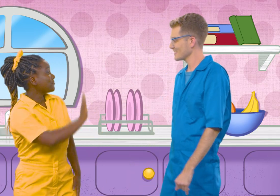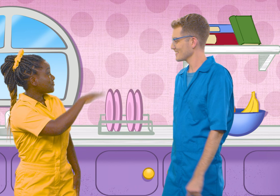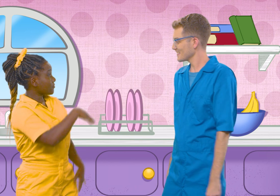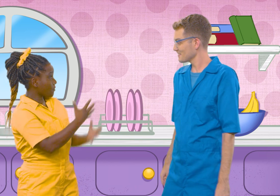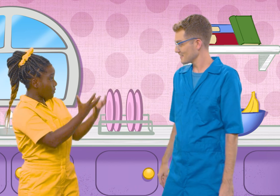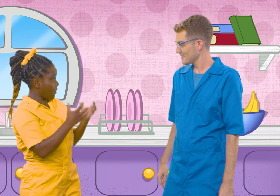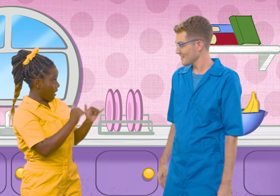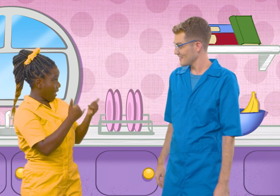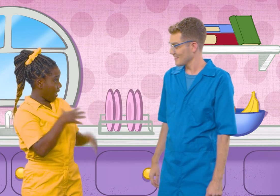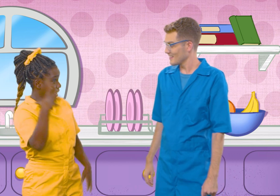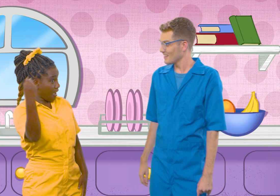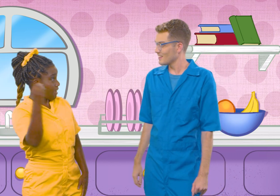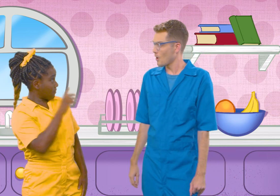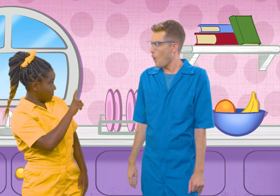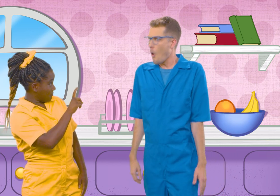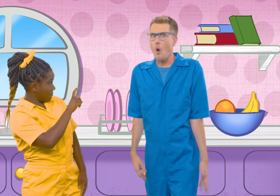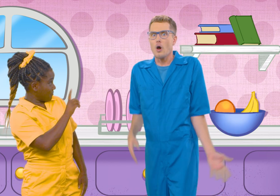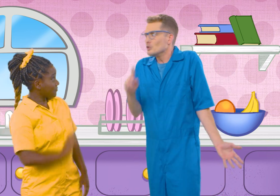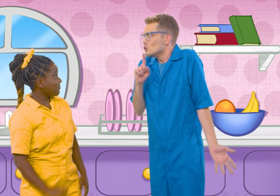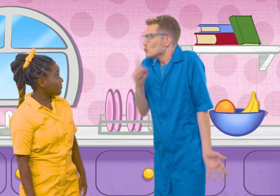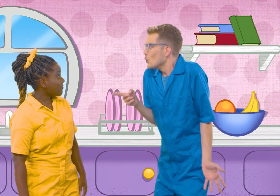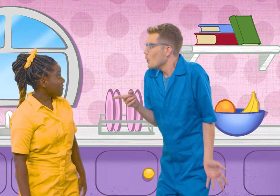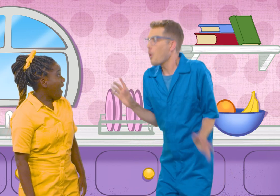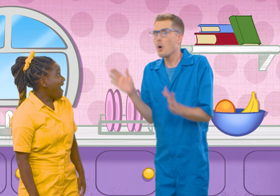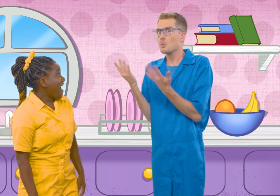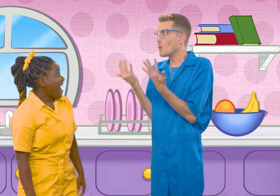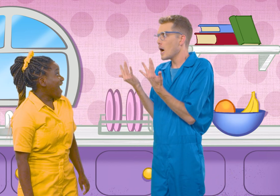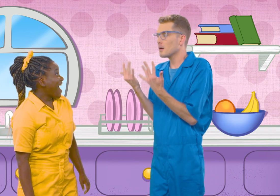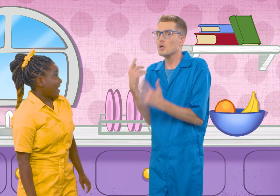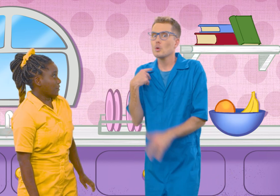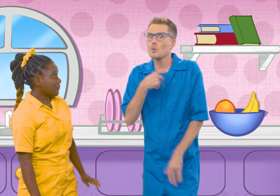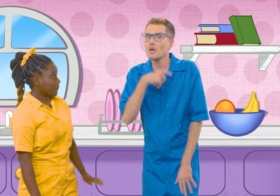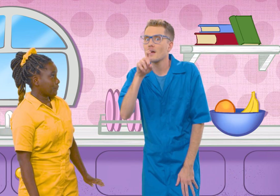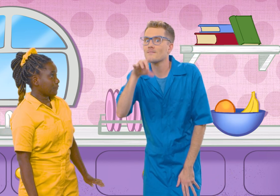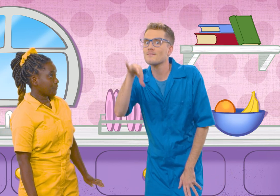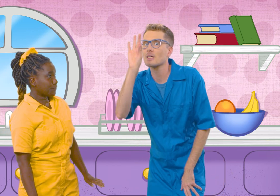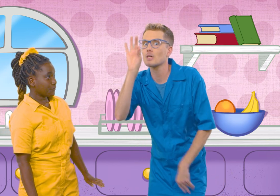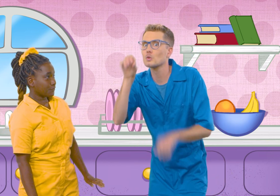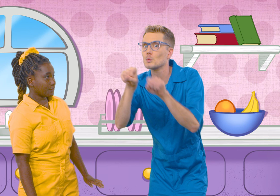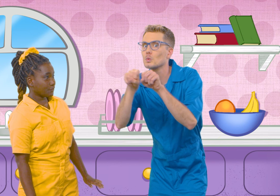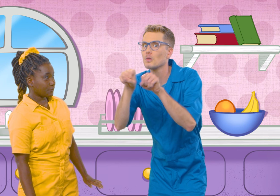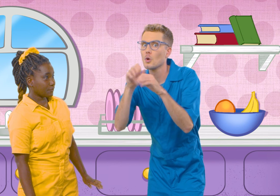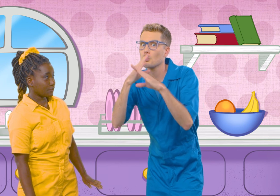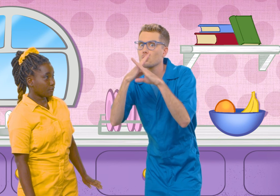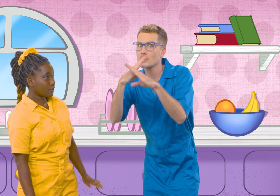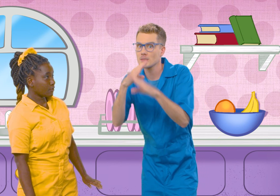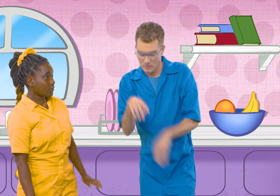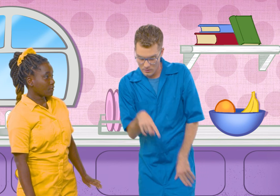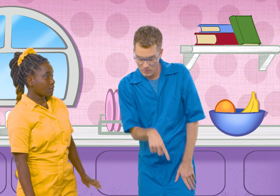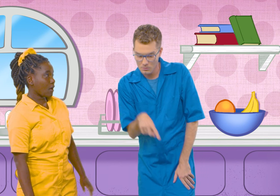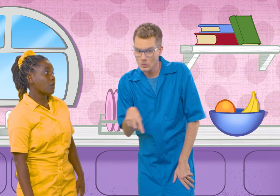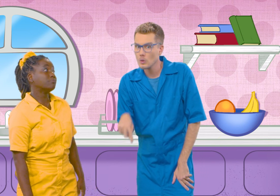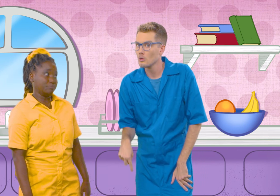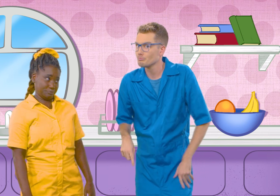Hey, do you want to go outside and play? Sure. Let's get our shoes on so we can protect our feet outside.